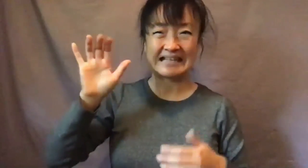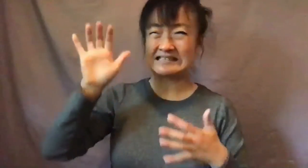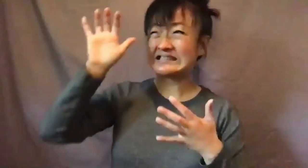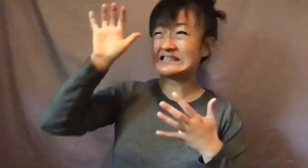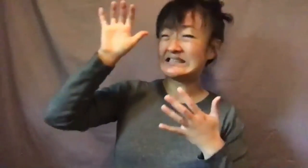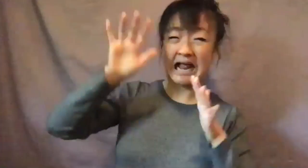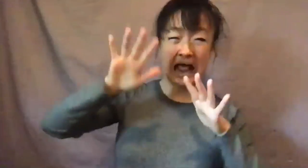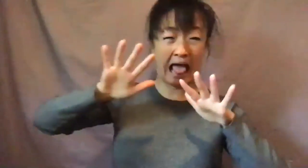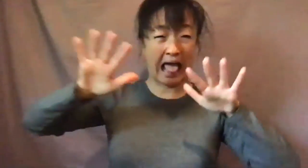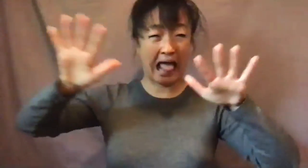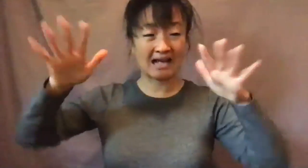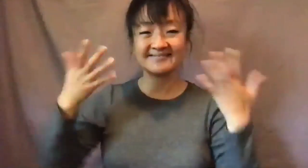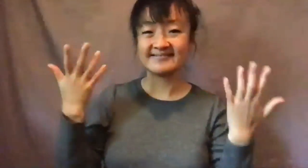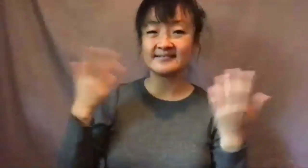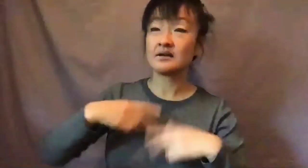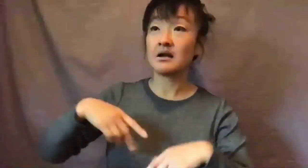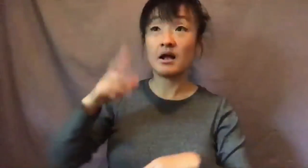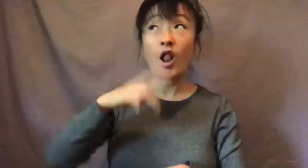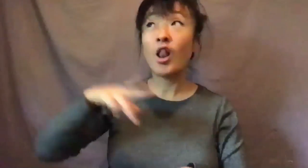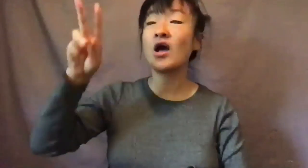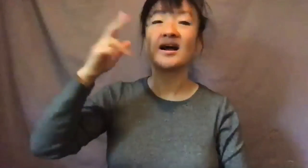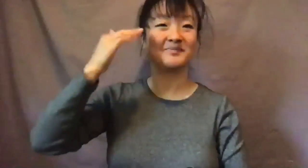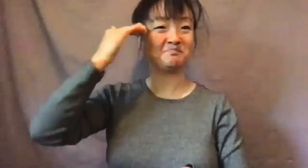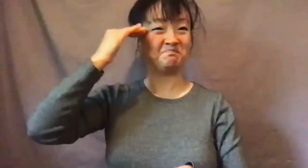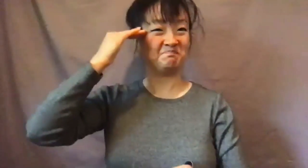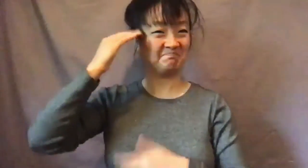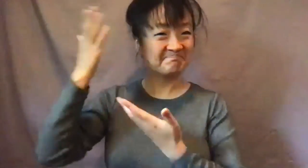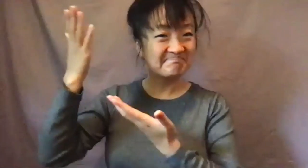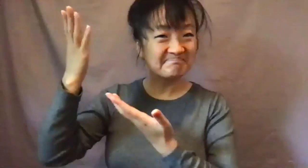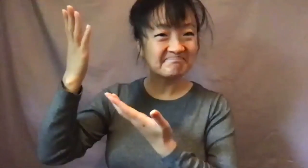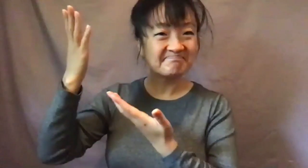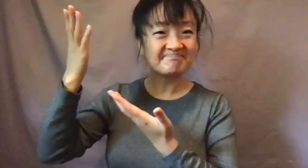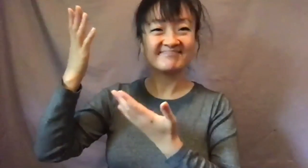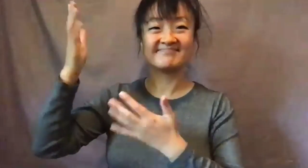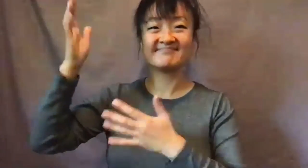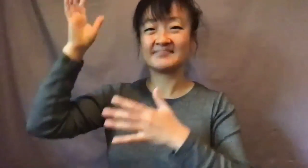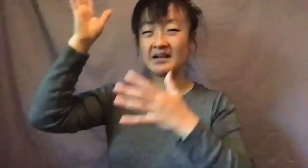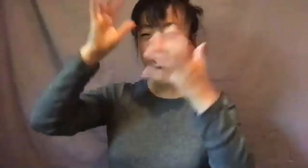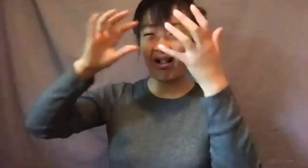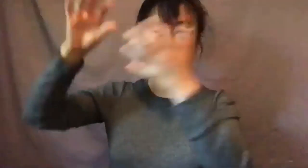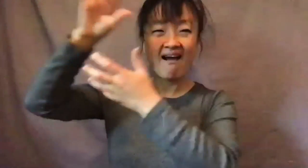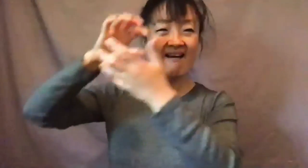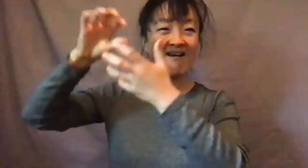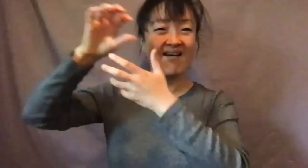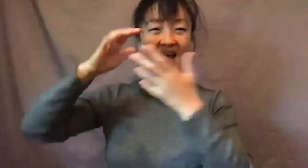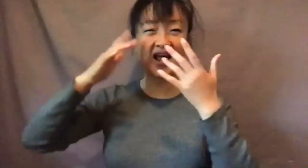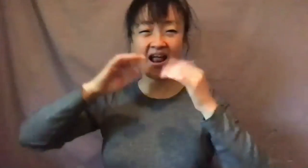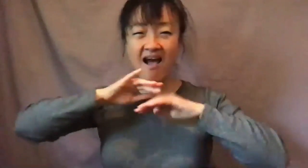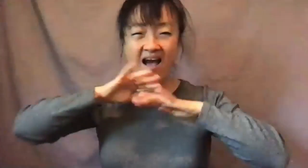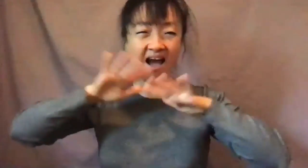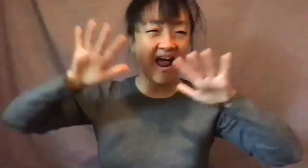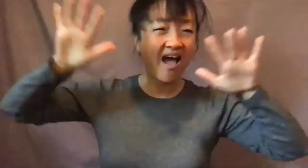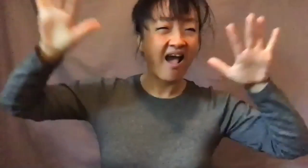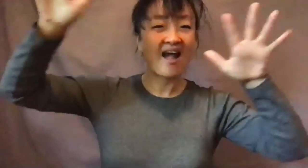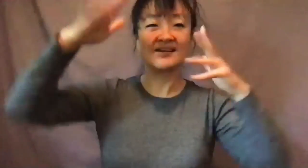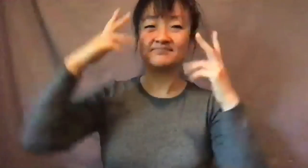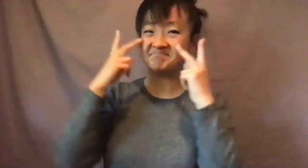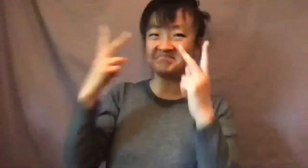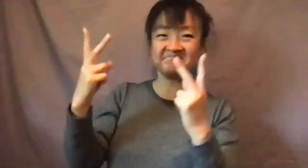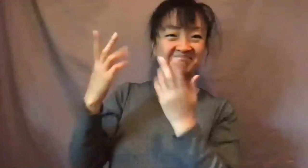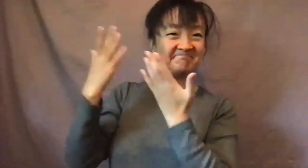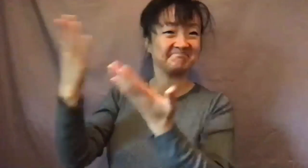I don't see anything, I kind of know that beyond the cloud cover or the pollution, that they're out there, right? Sitting on the